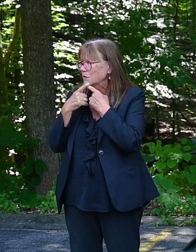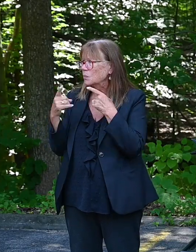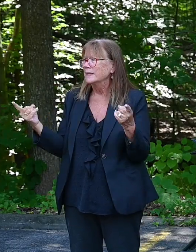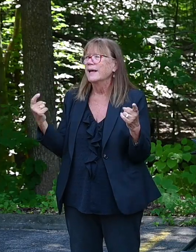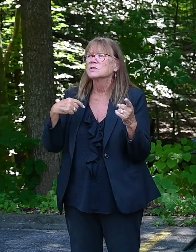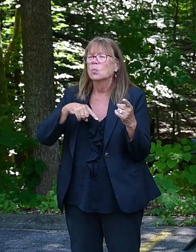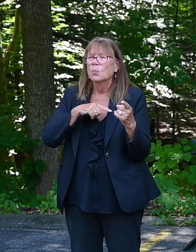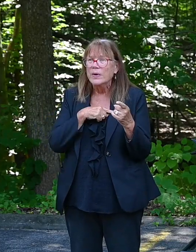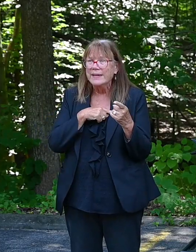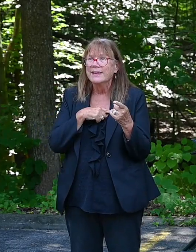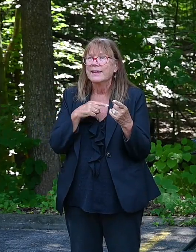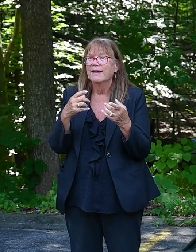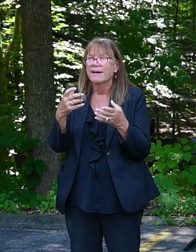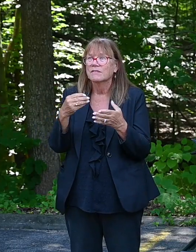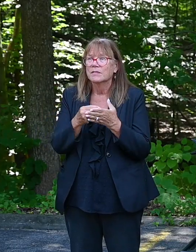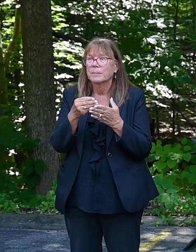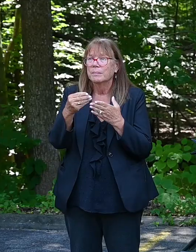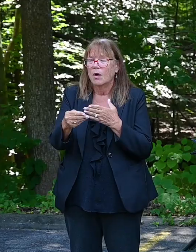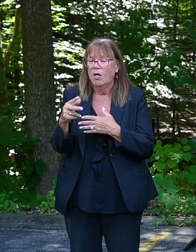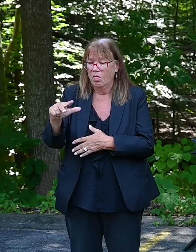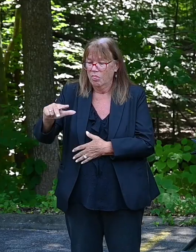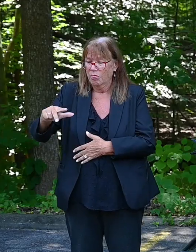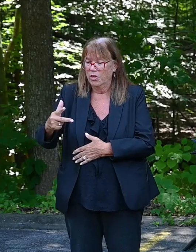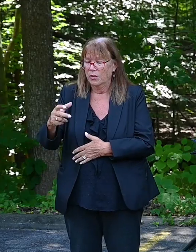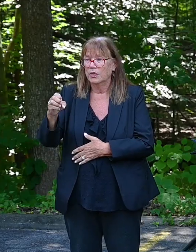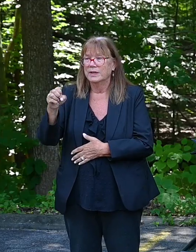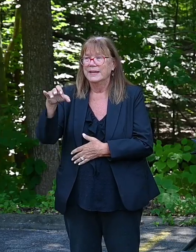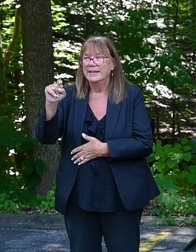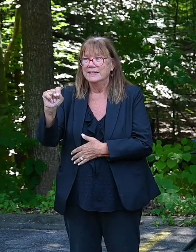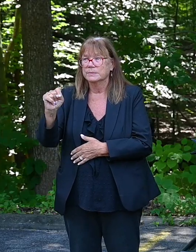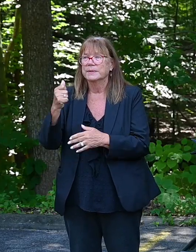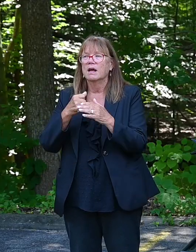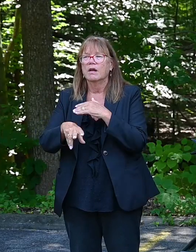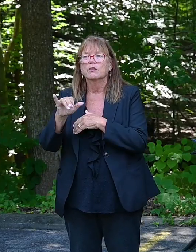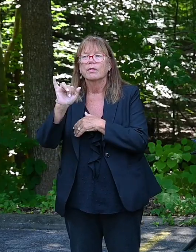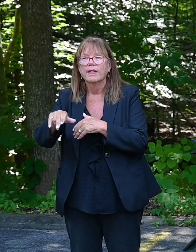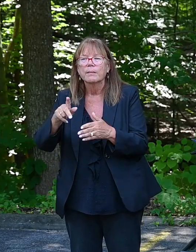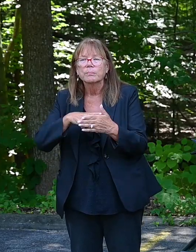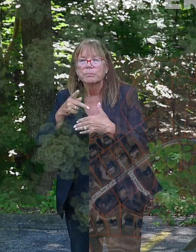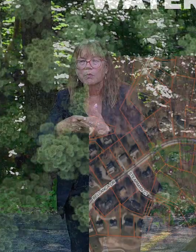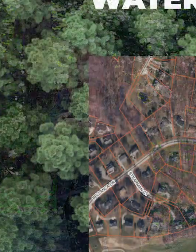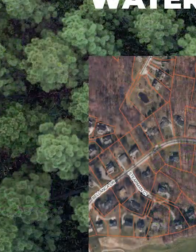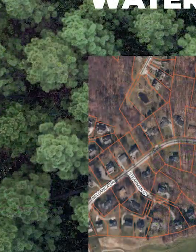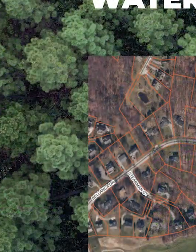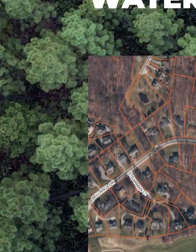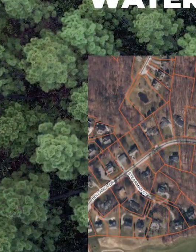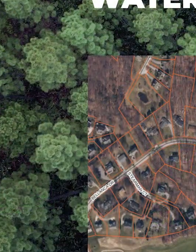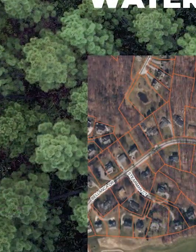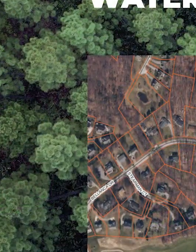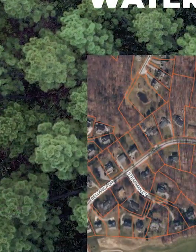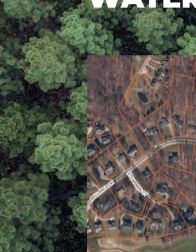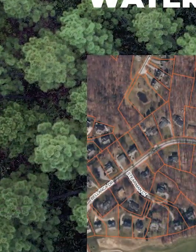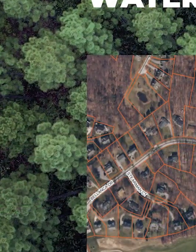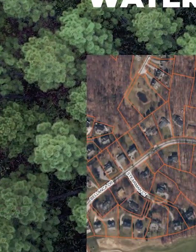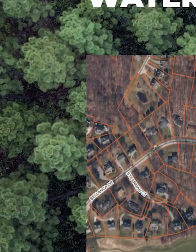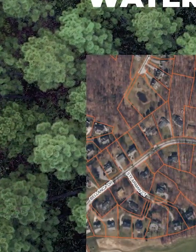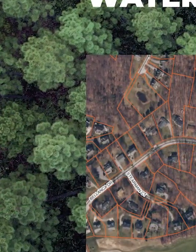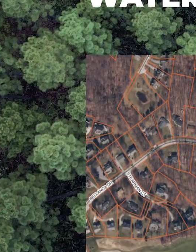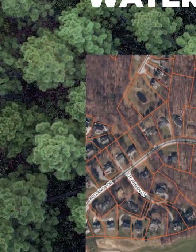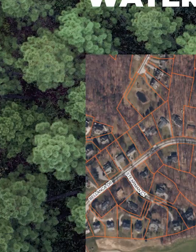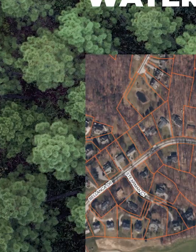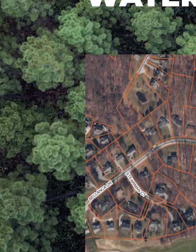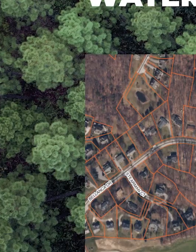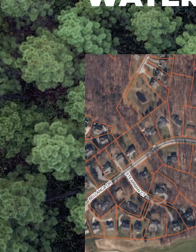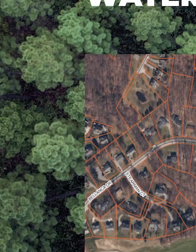we have secured our third easement under this innovative program right here at the Watermont Swim